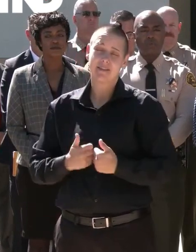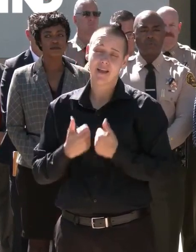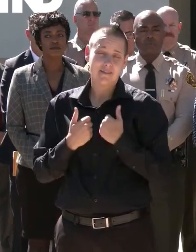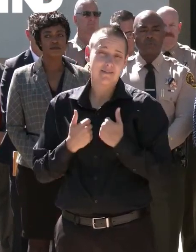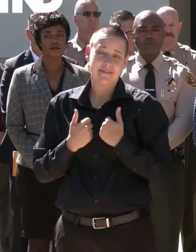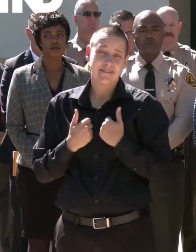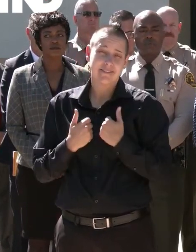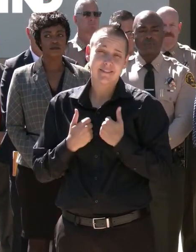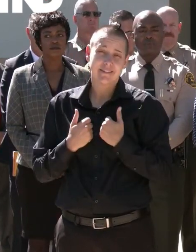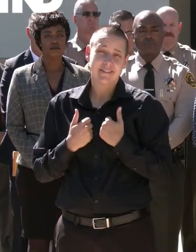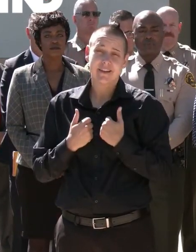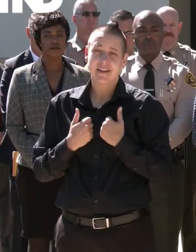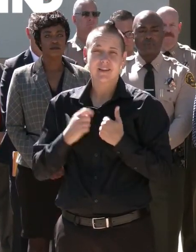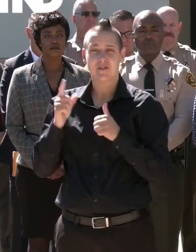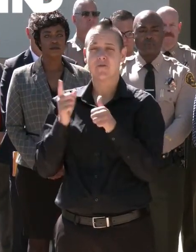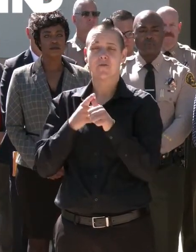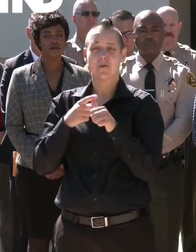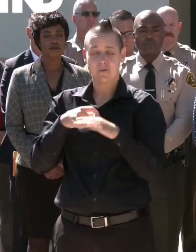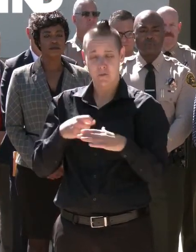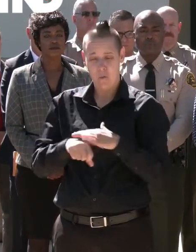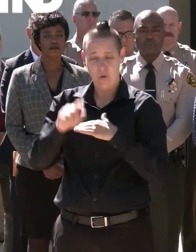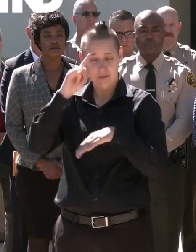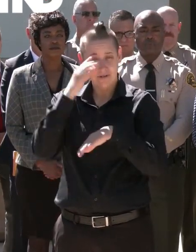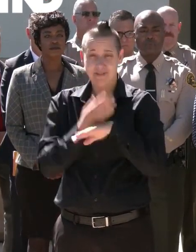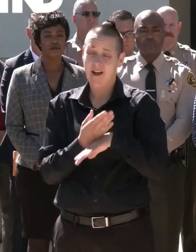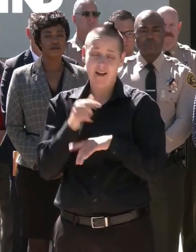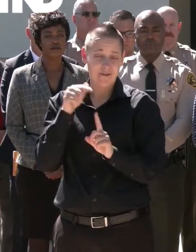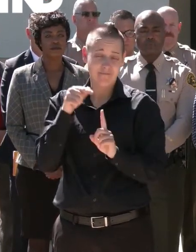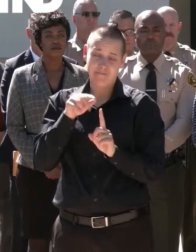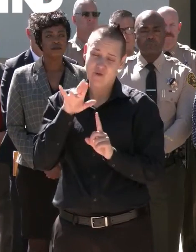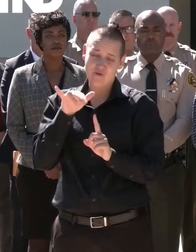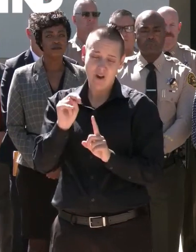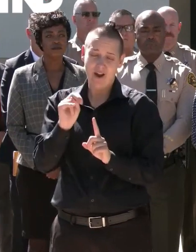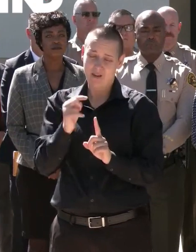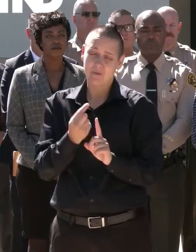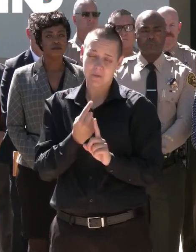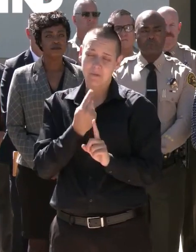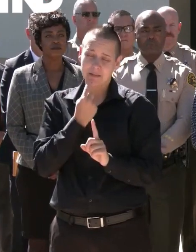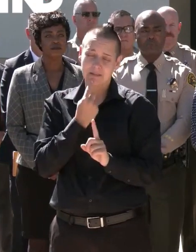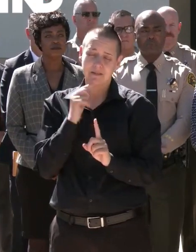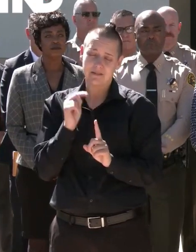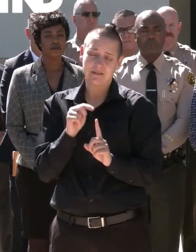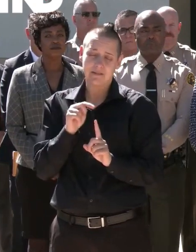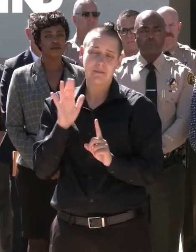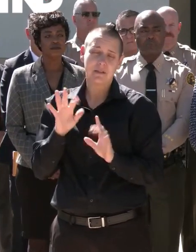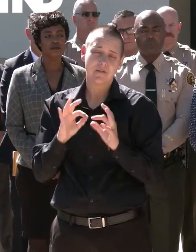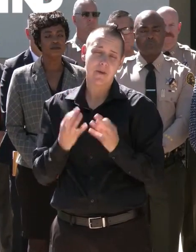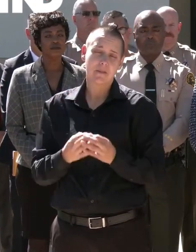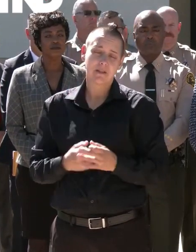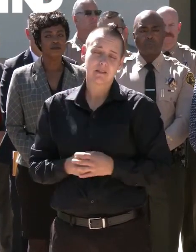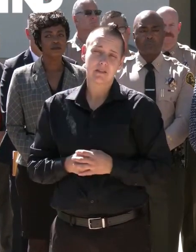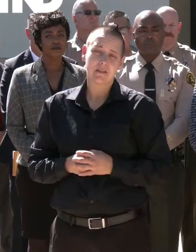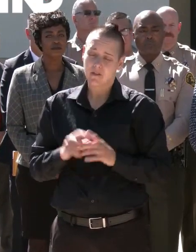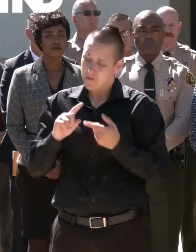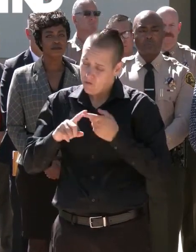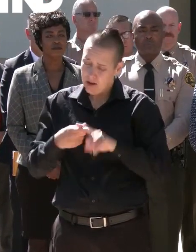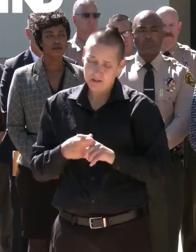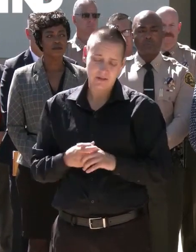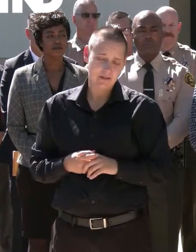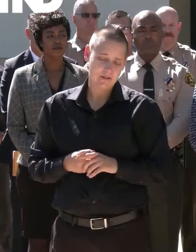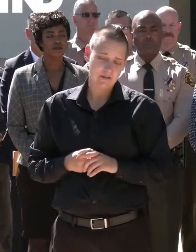life. As our firstborn son, Ryan will be greatly missed by his family,